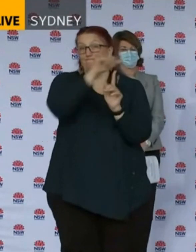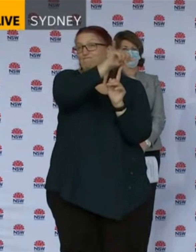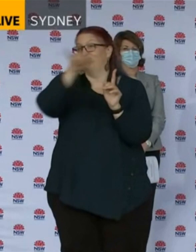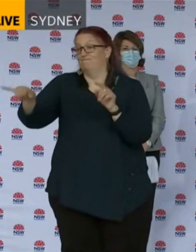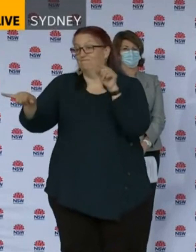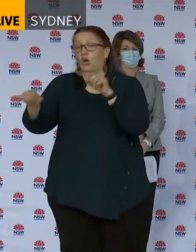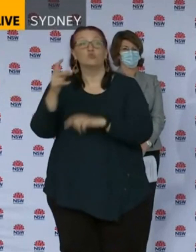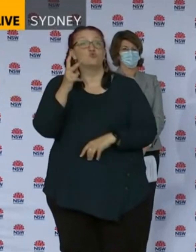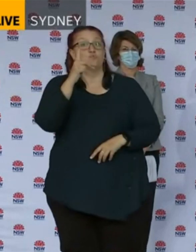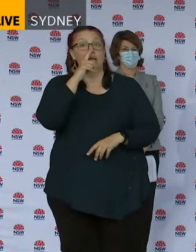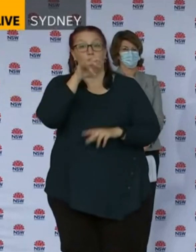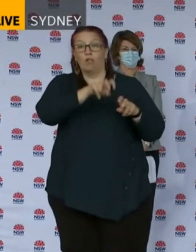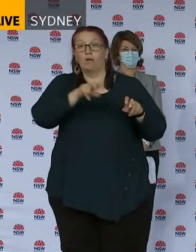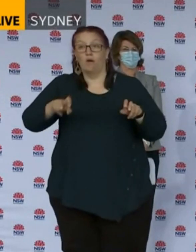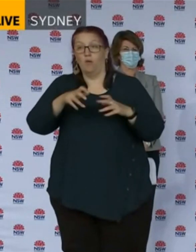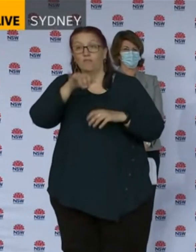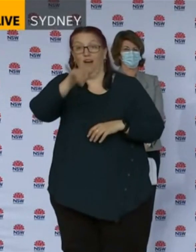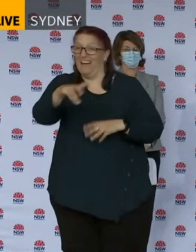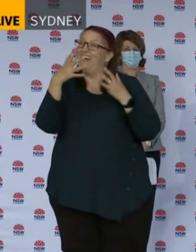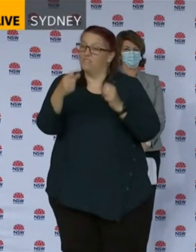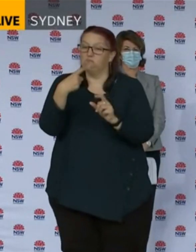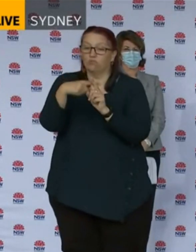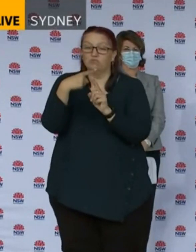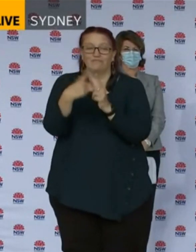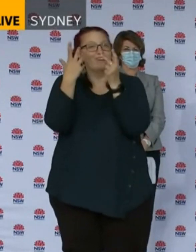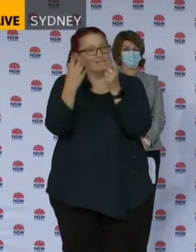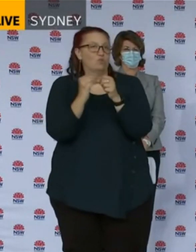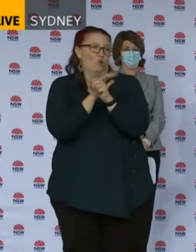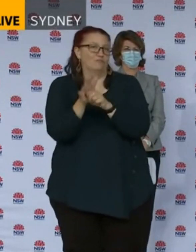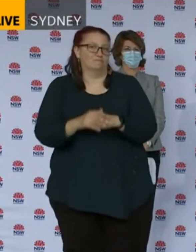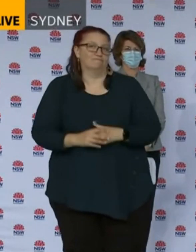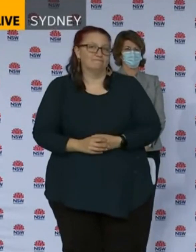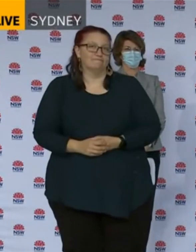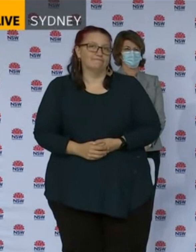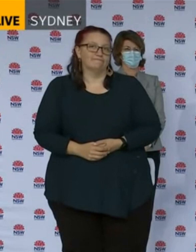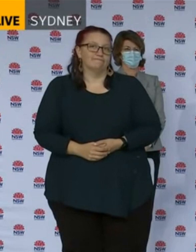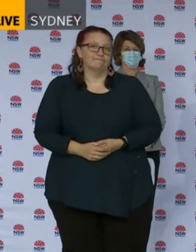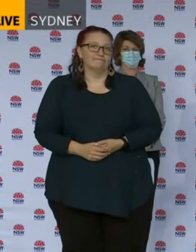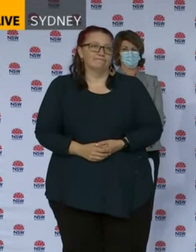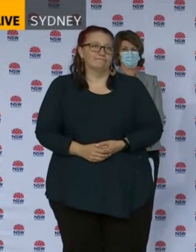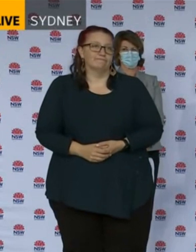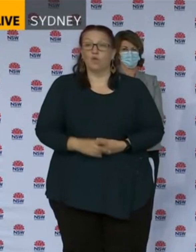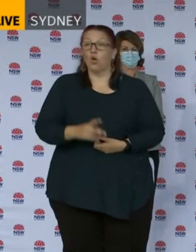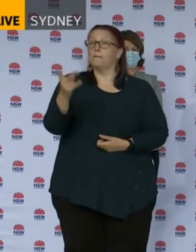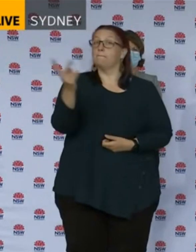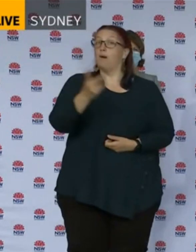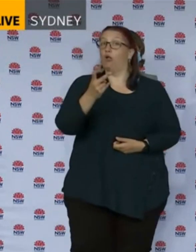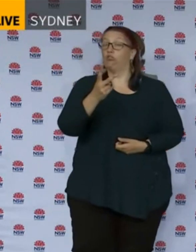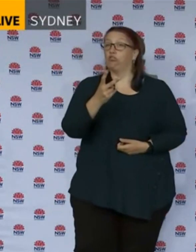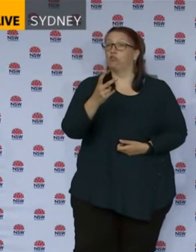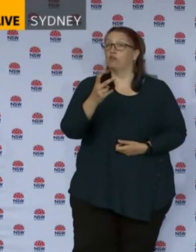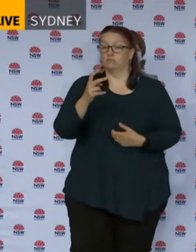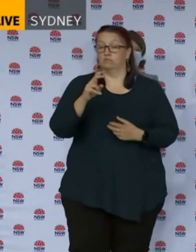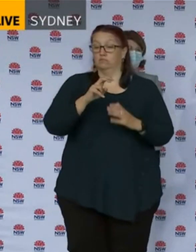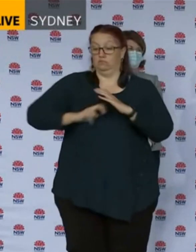2 passengers have now tested positive on that flight. We understand that both were